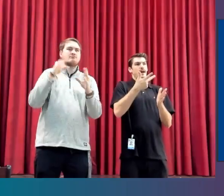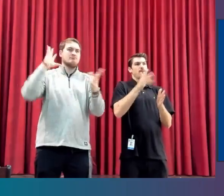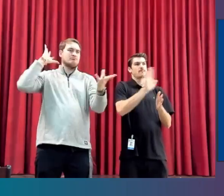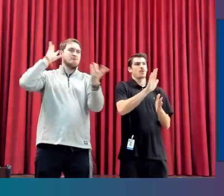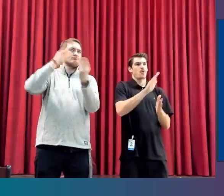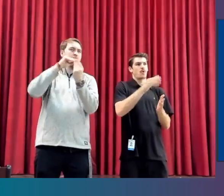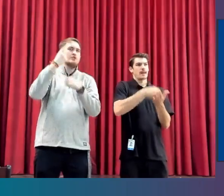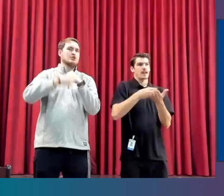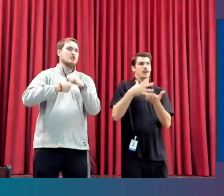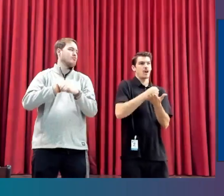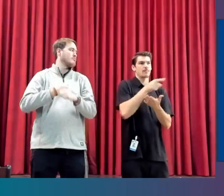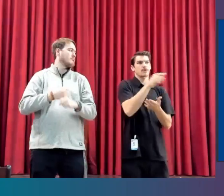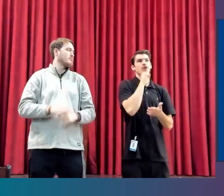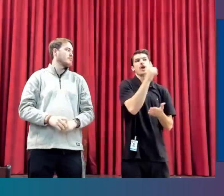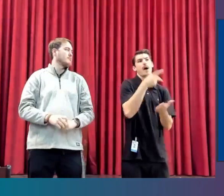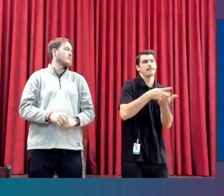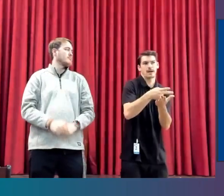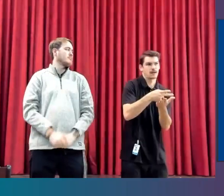paying.